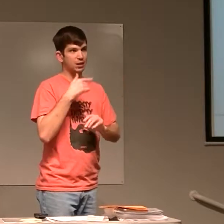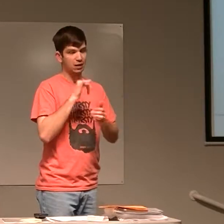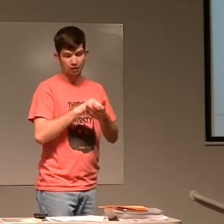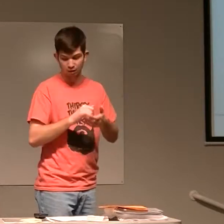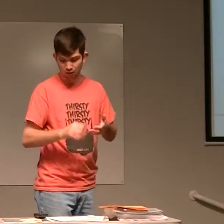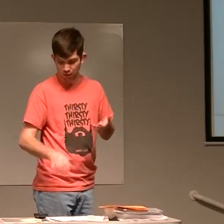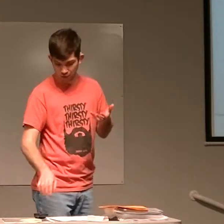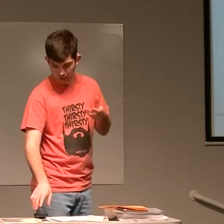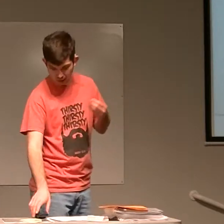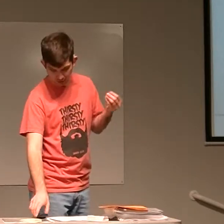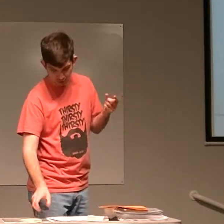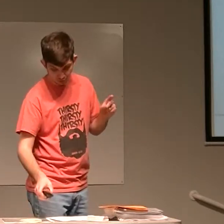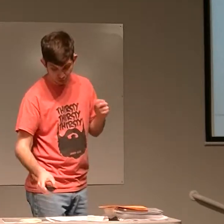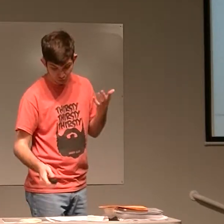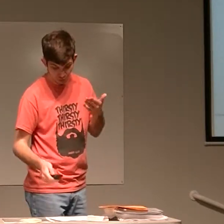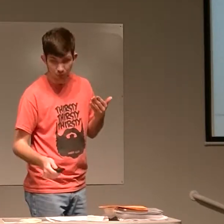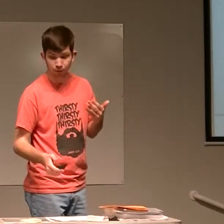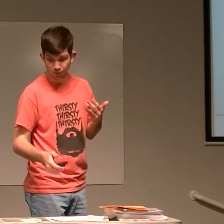that. And first of all,